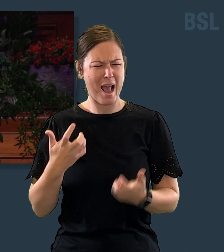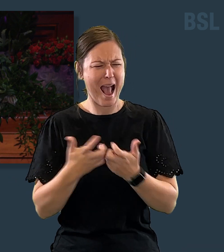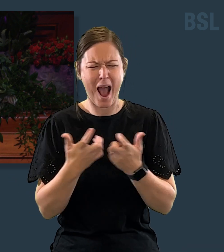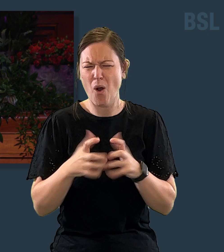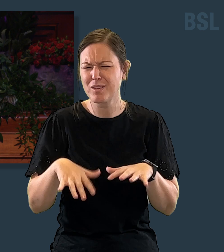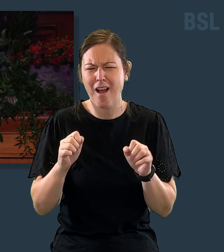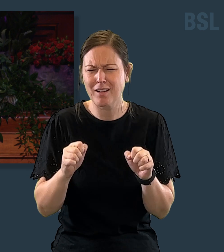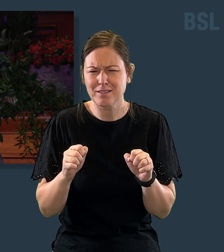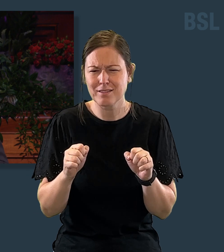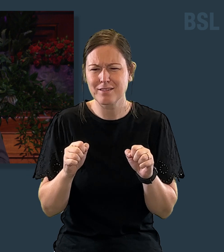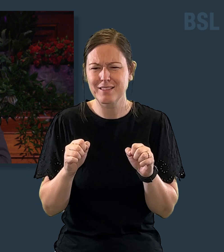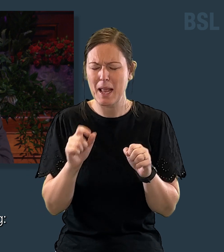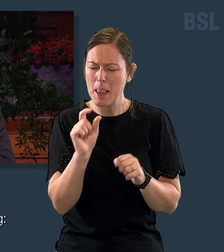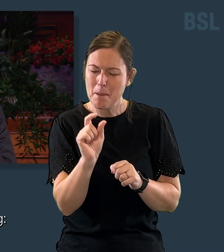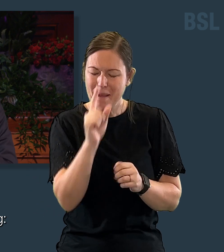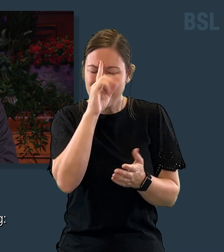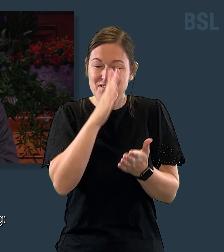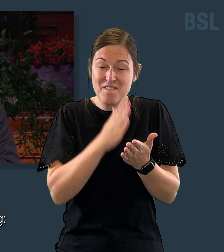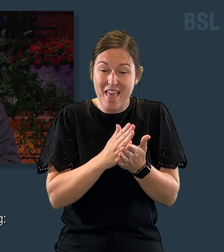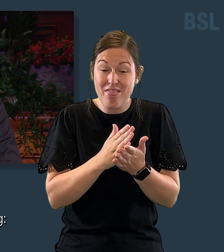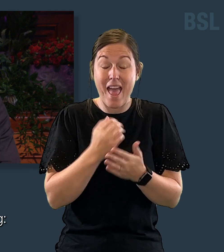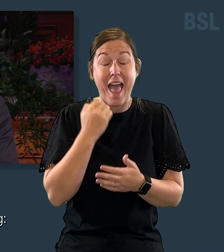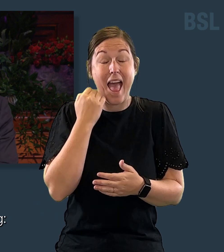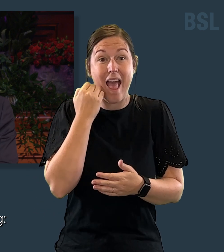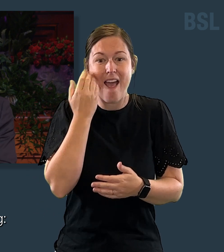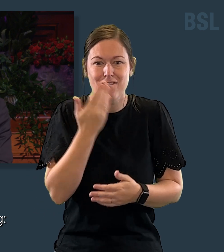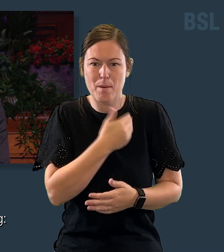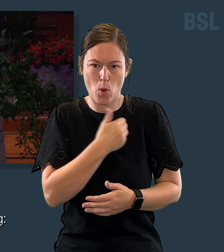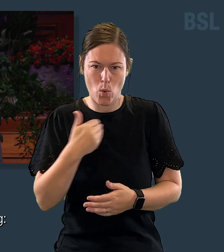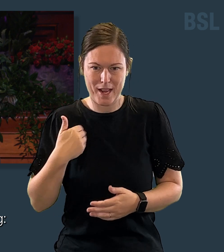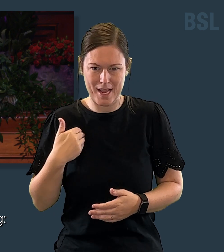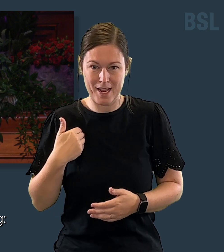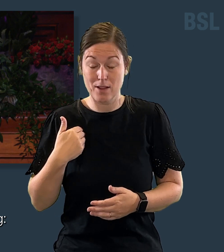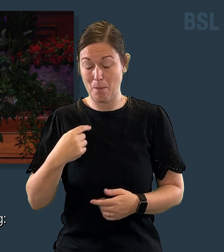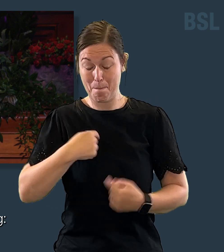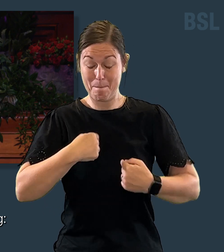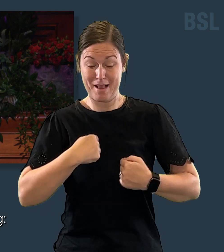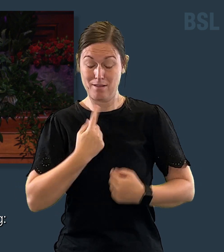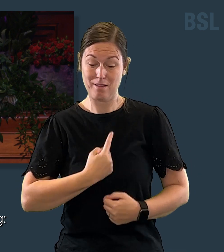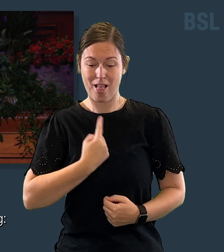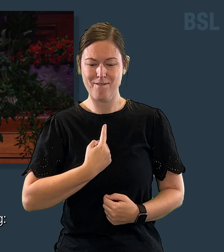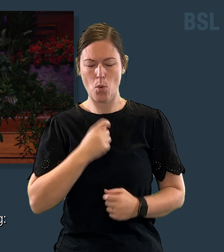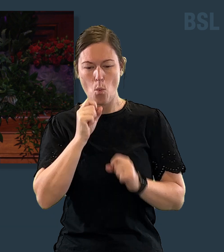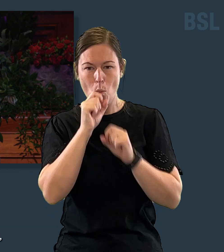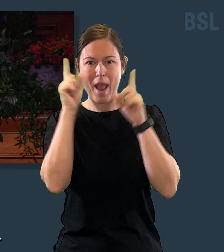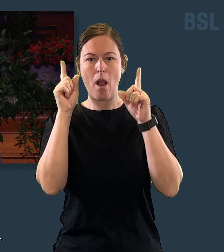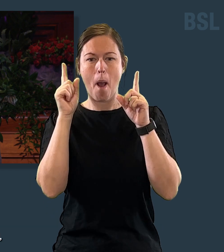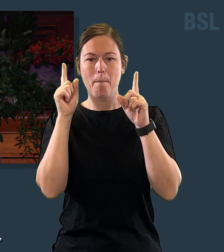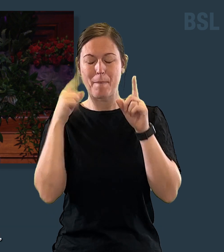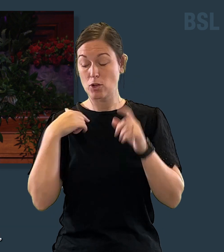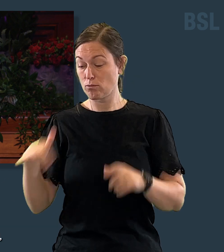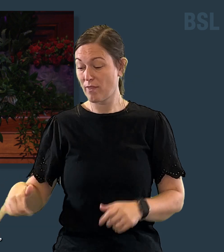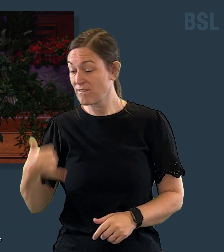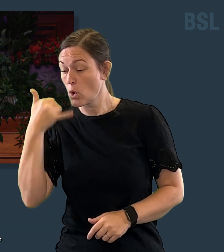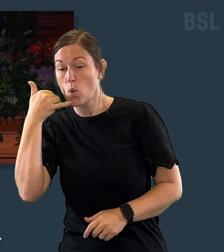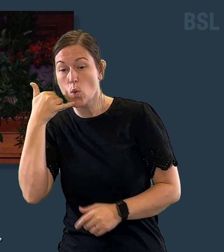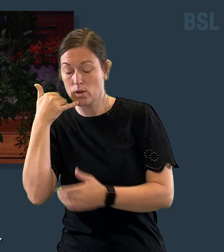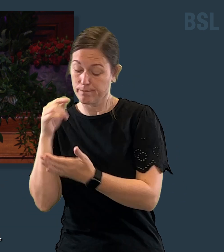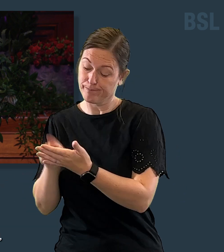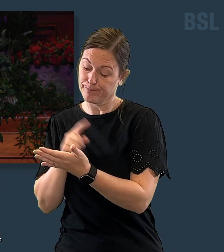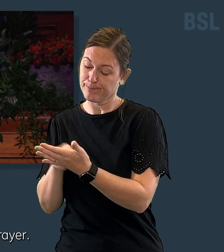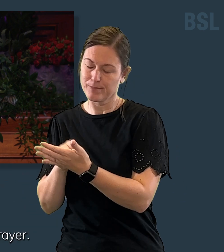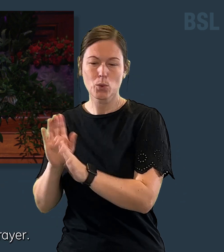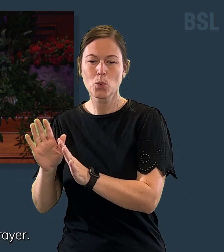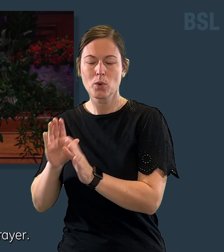little bit of faith every day? For me, it begins in the morning. When I wake up, instead of looking at my phone,